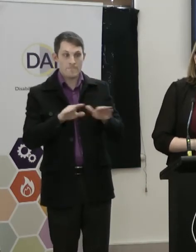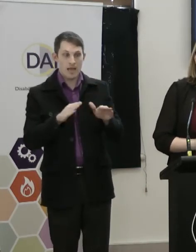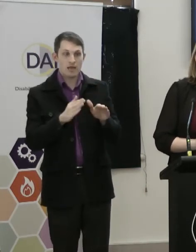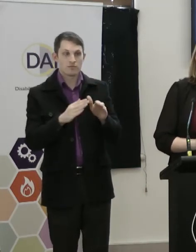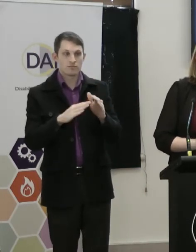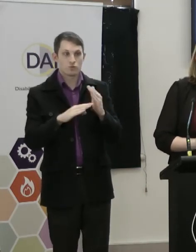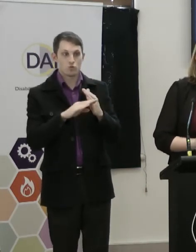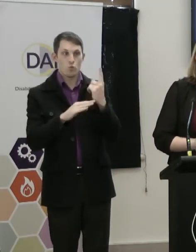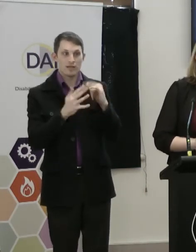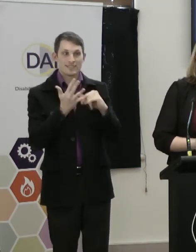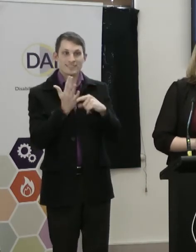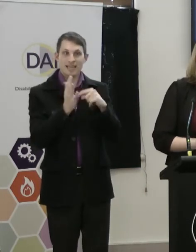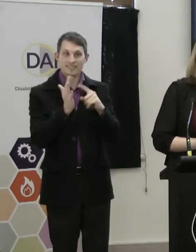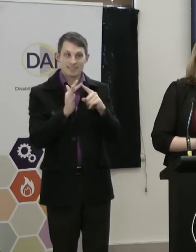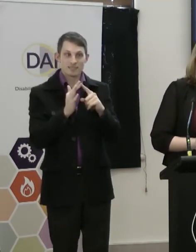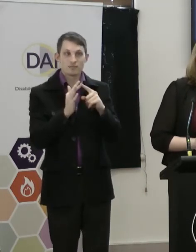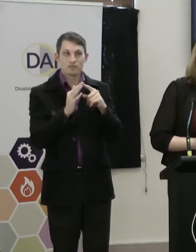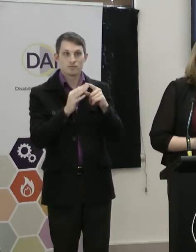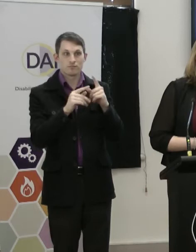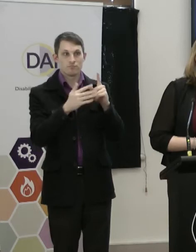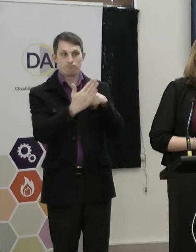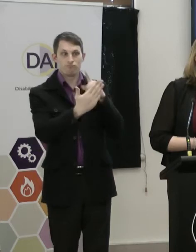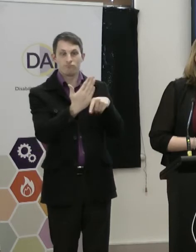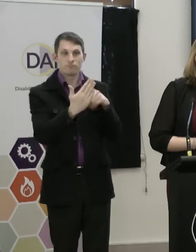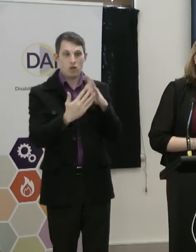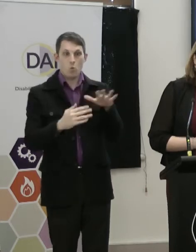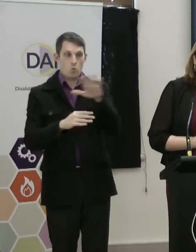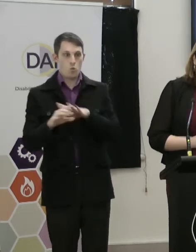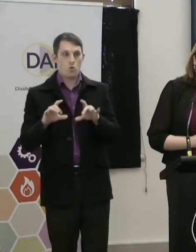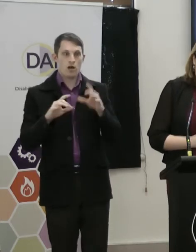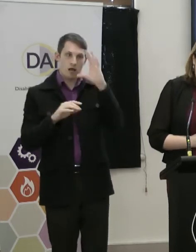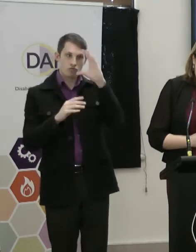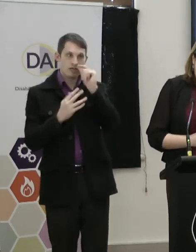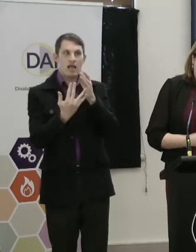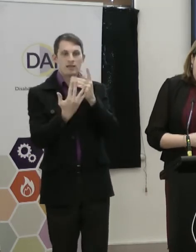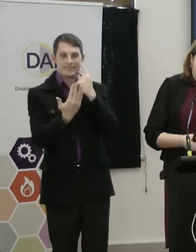one state, it's accessible by people in every state around the country.